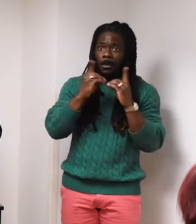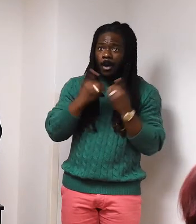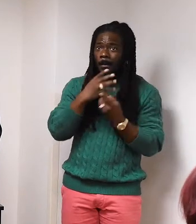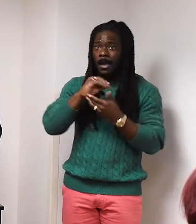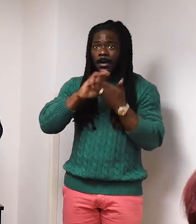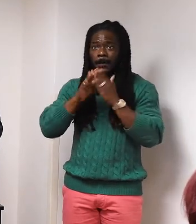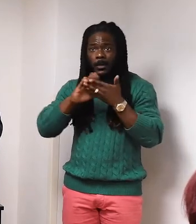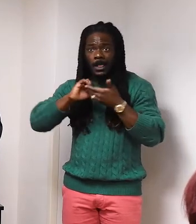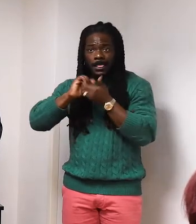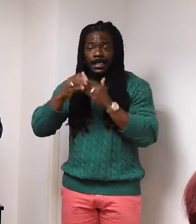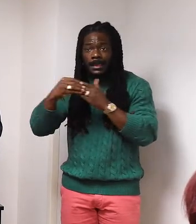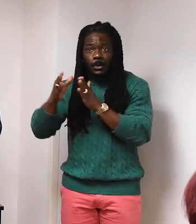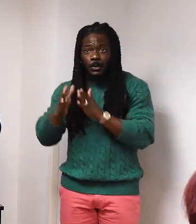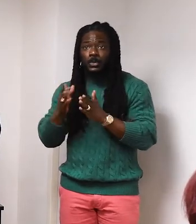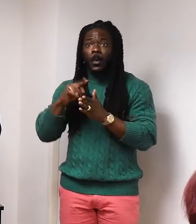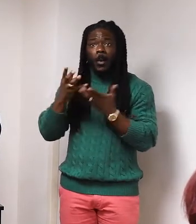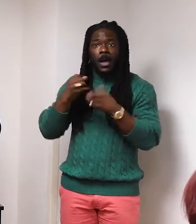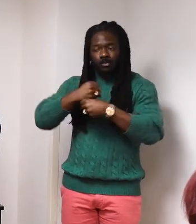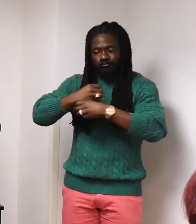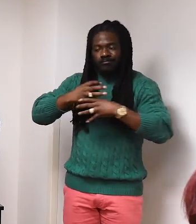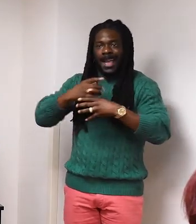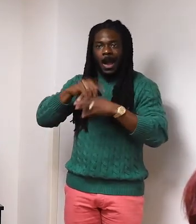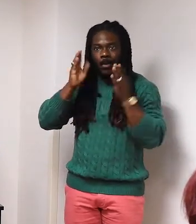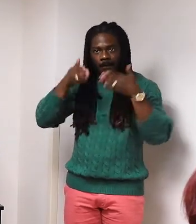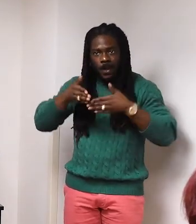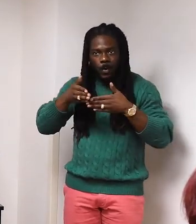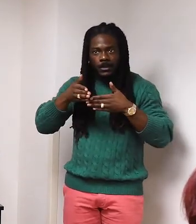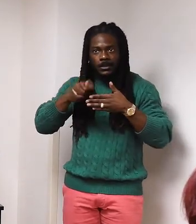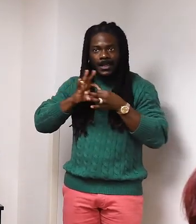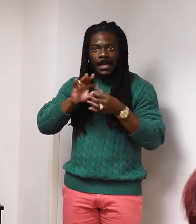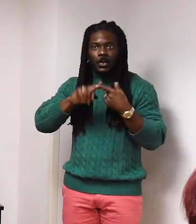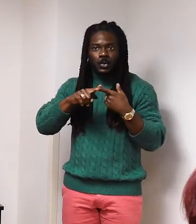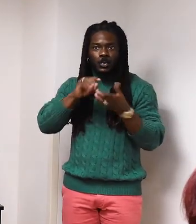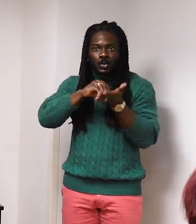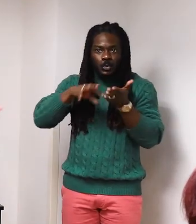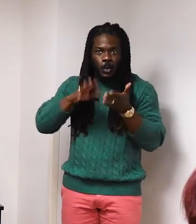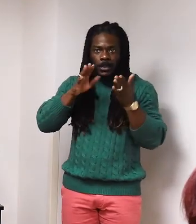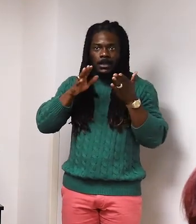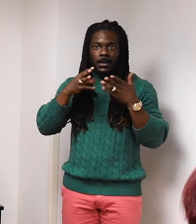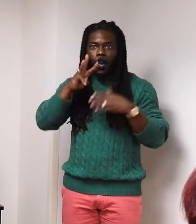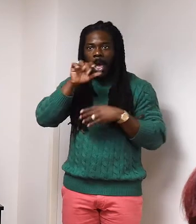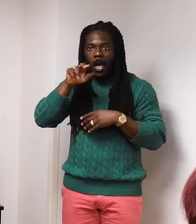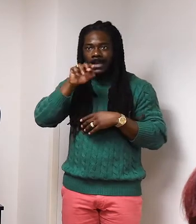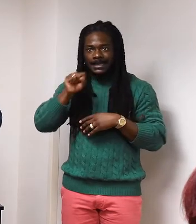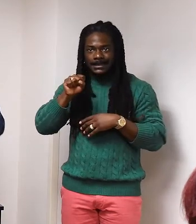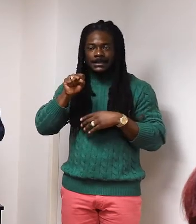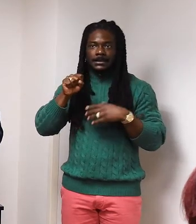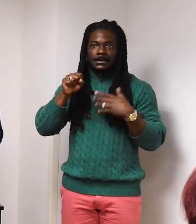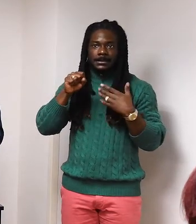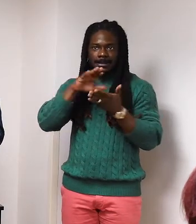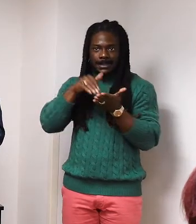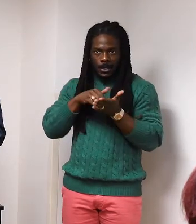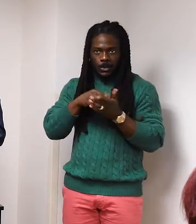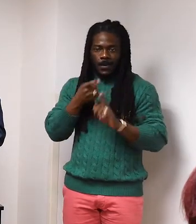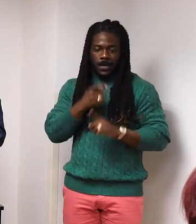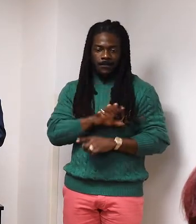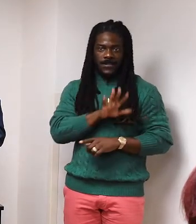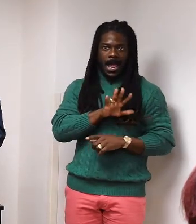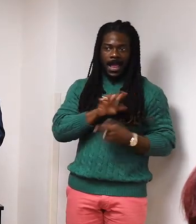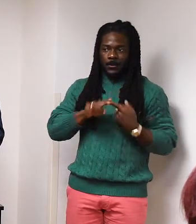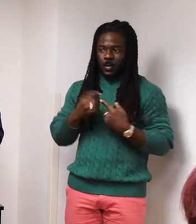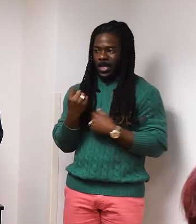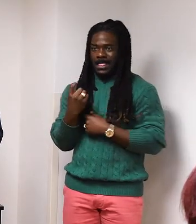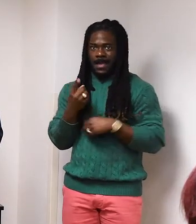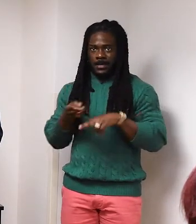leaders is to expand our focus regarding our student wellness centers from 5 to 11, which will help us